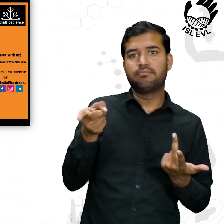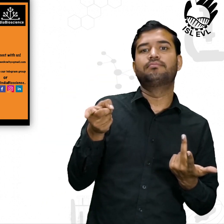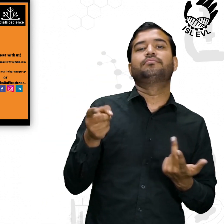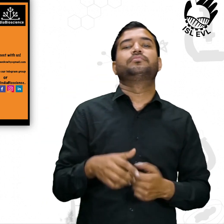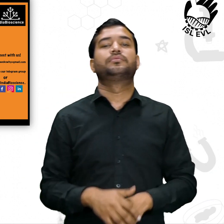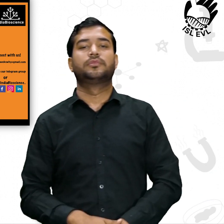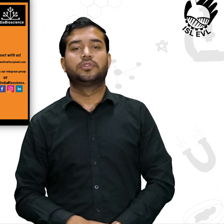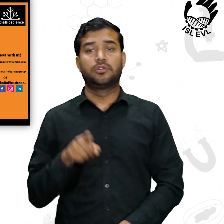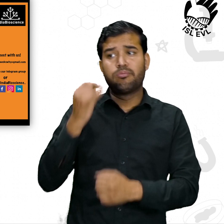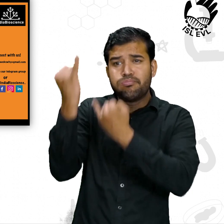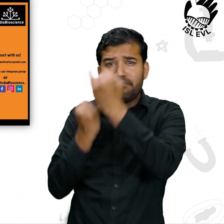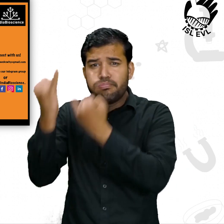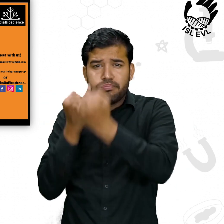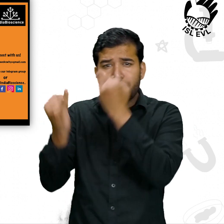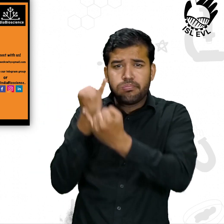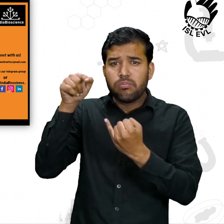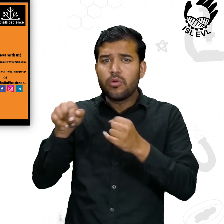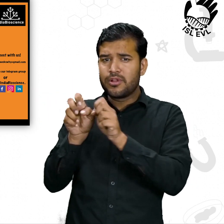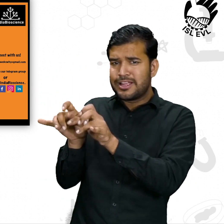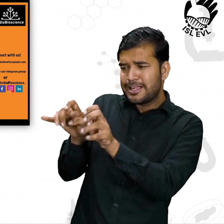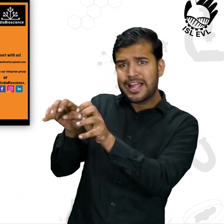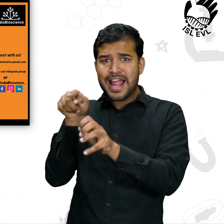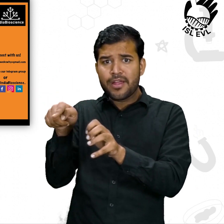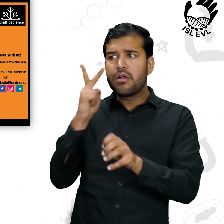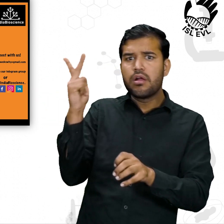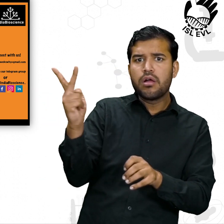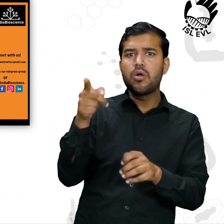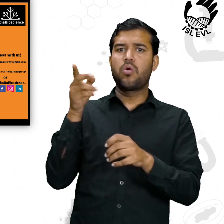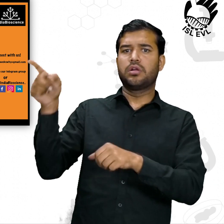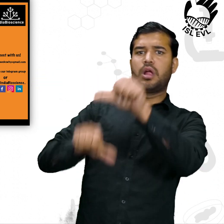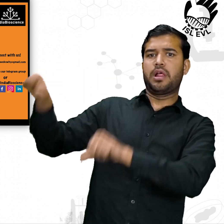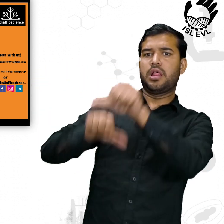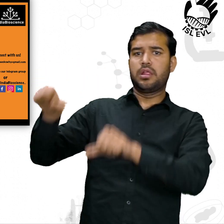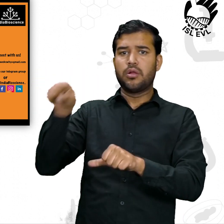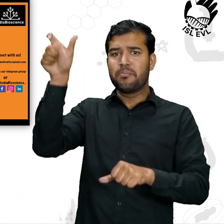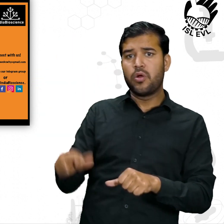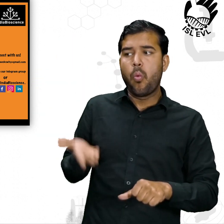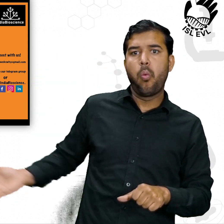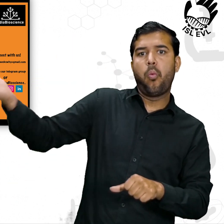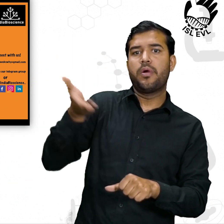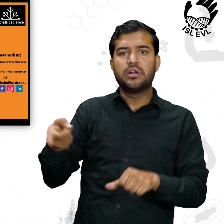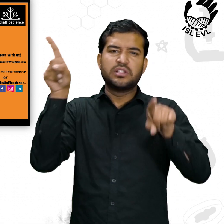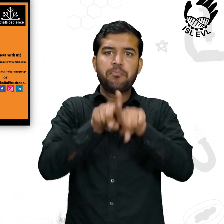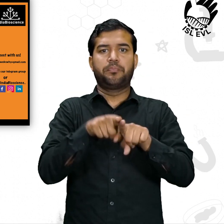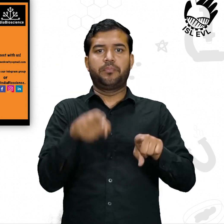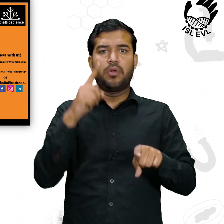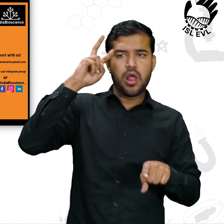It seems like, Utsuka, scientists are also curious about the tiger's stripes. Although they still don't know the